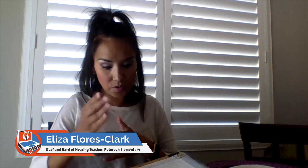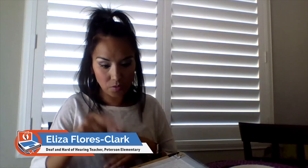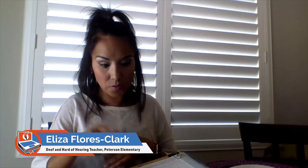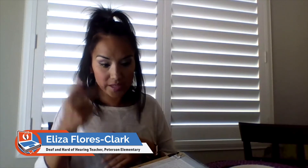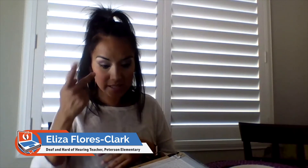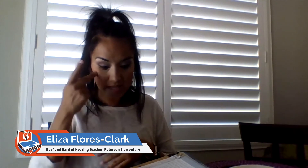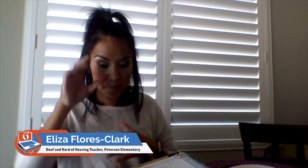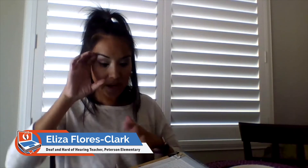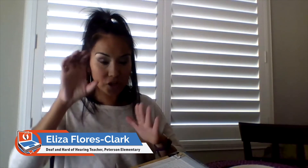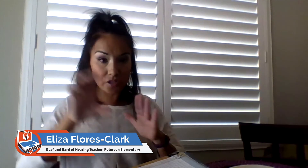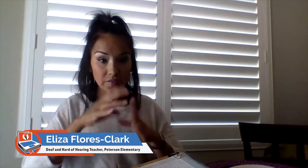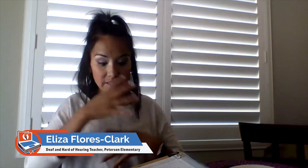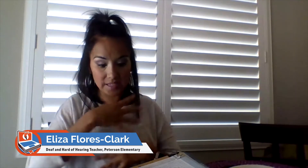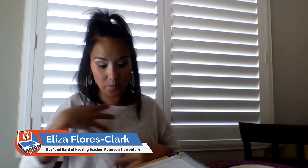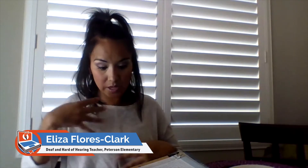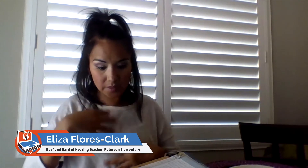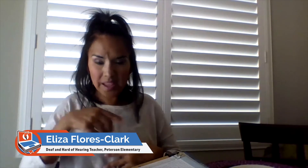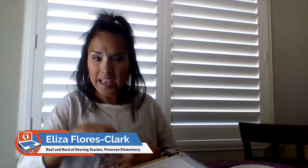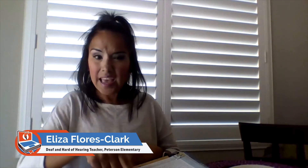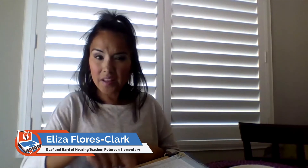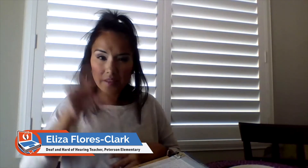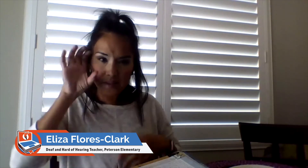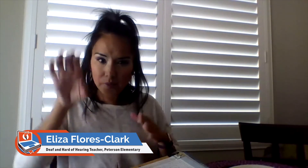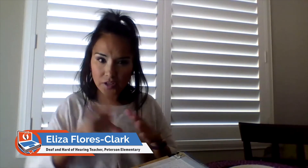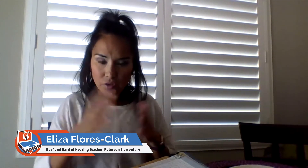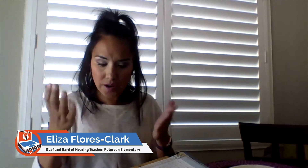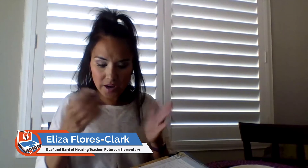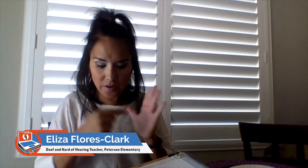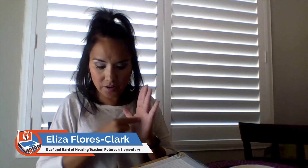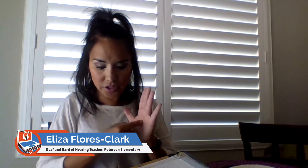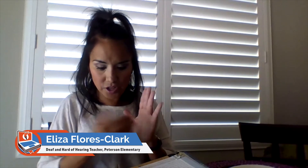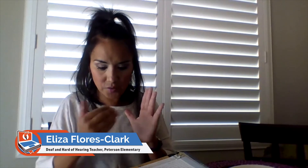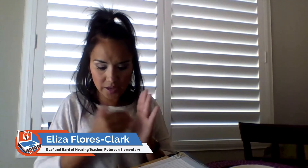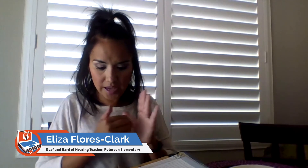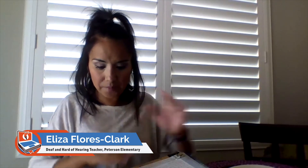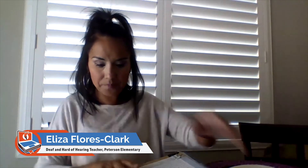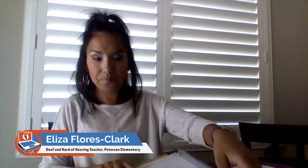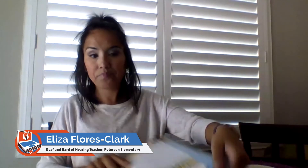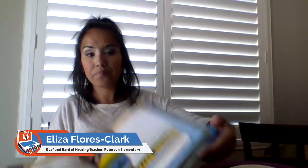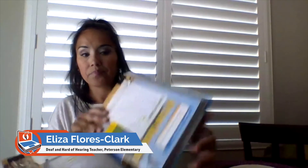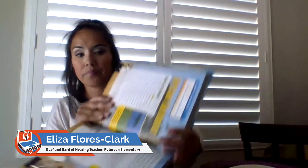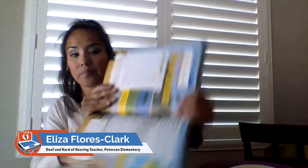we see the pictures of the zebras, and in this picture right here, and I'll show you again,